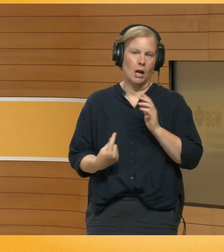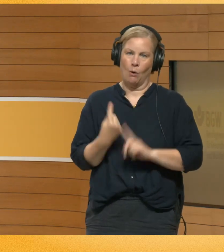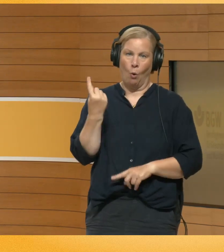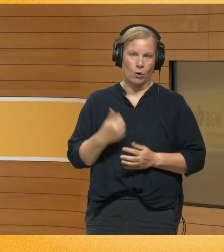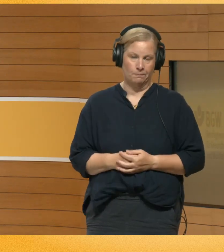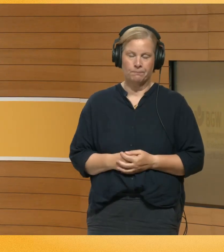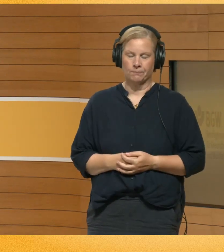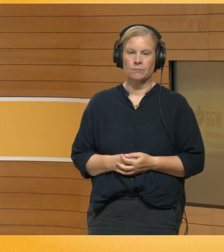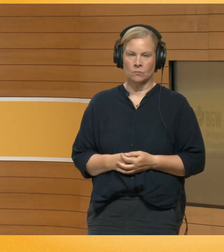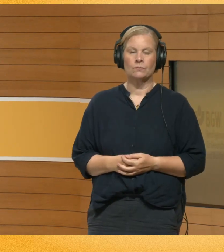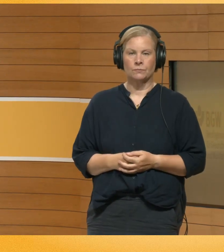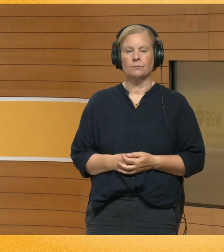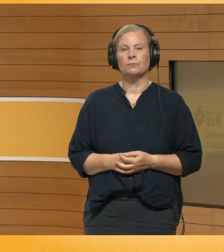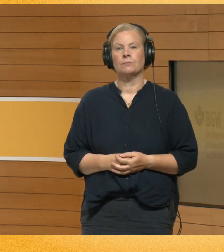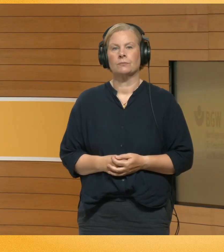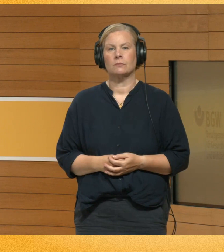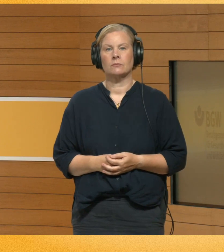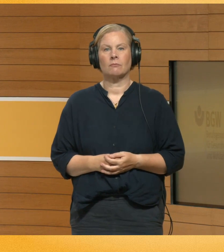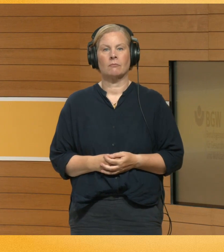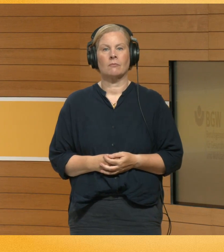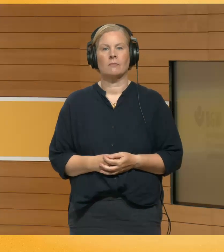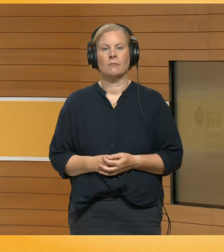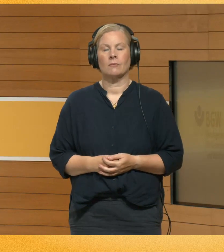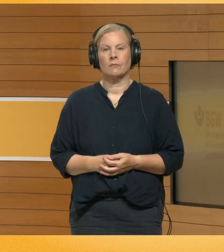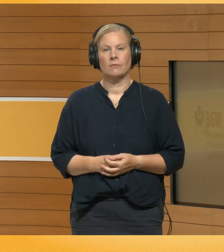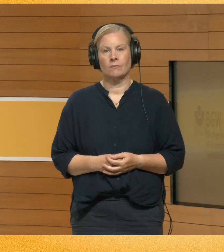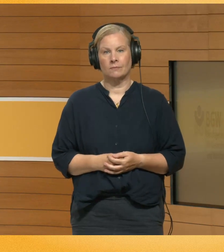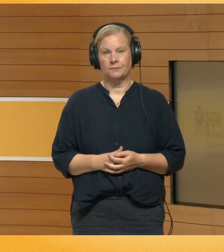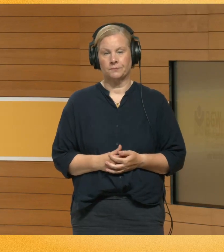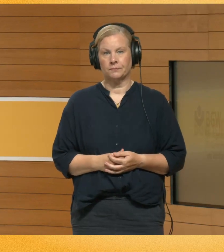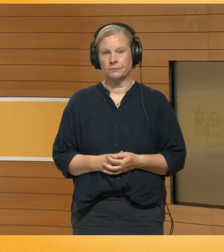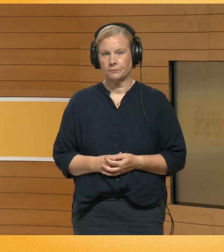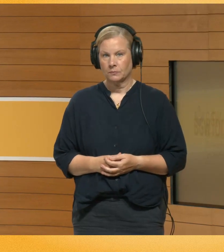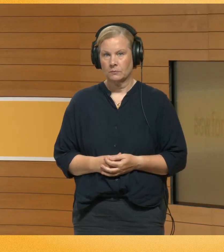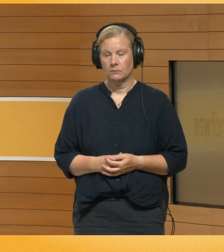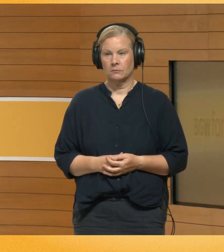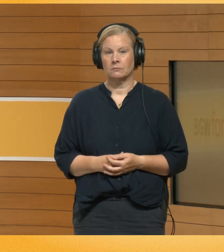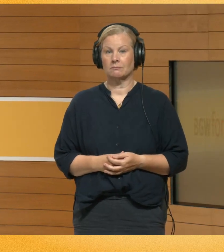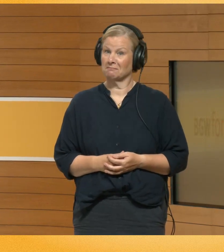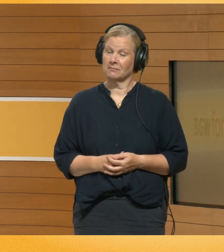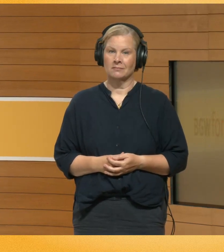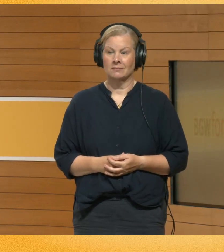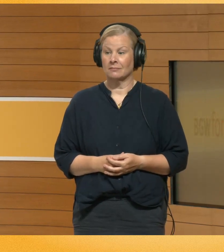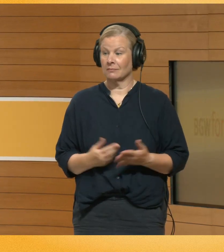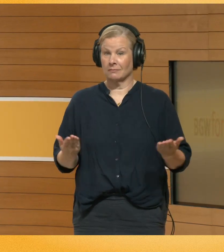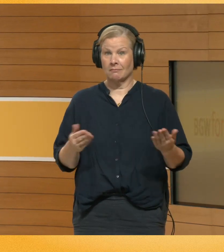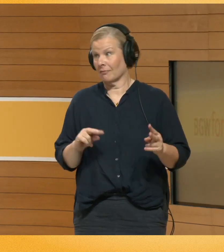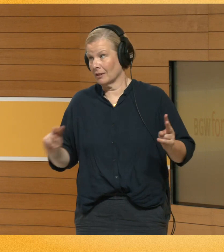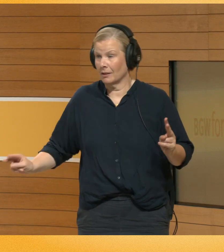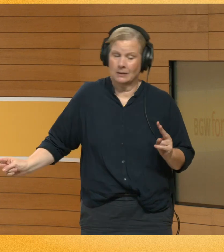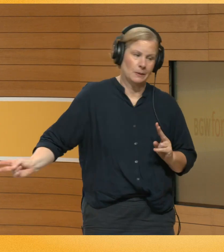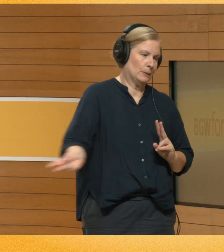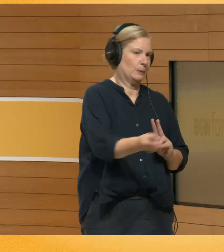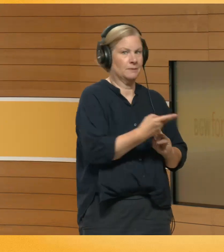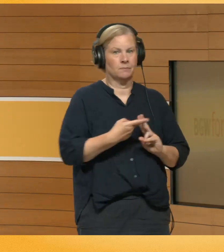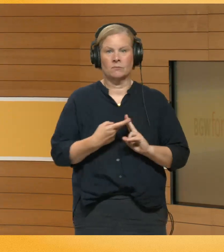and issues. We've been hearing about them yesterday already and today as well. So we are not alone with this. You are